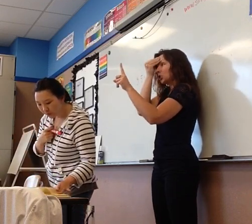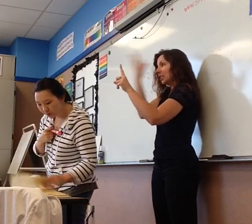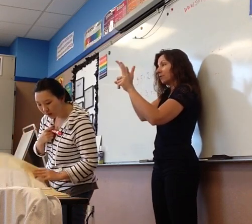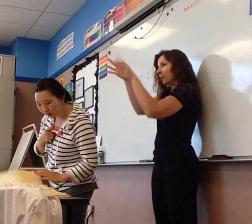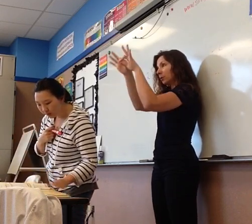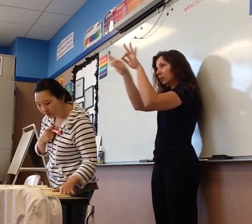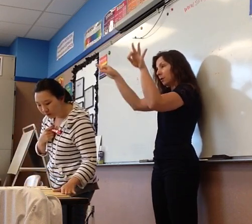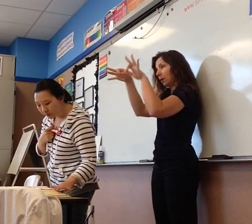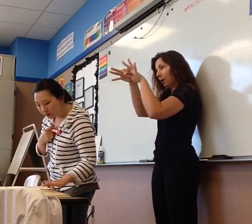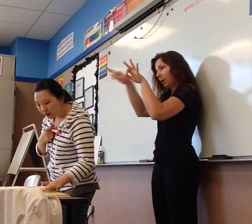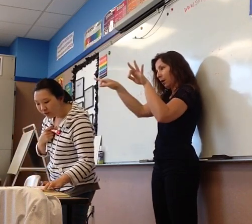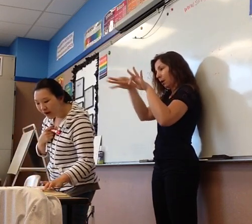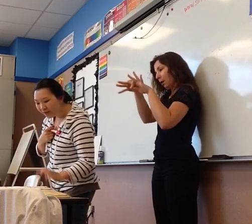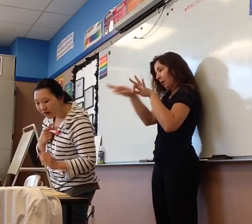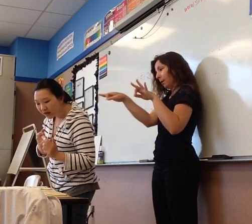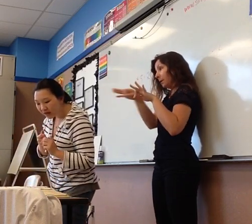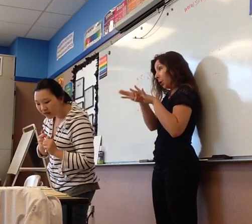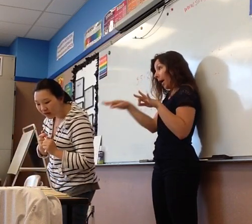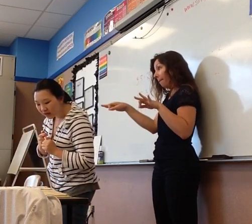Okay.